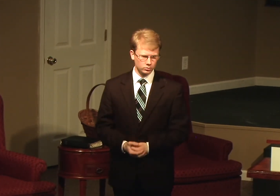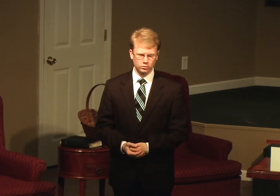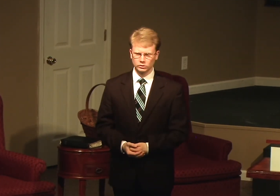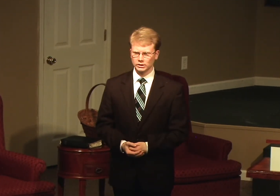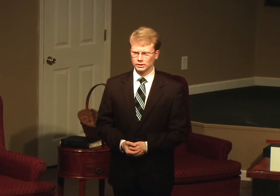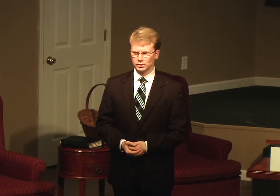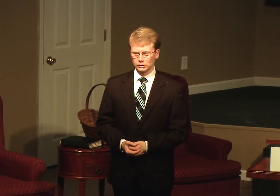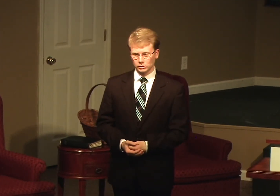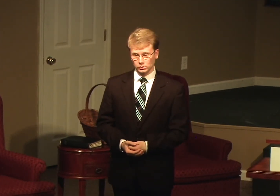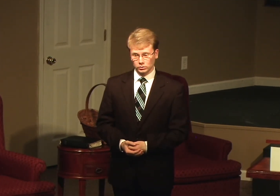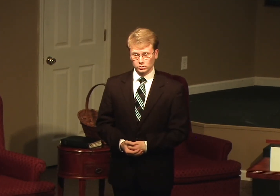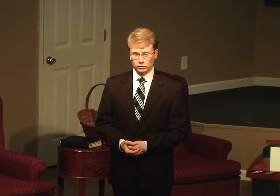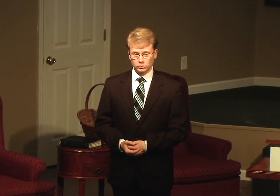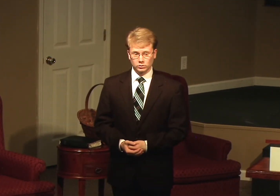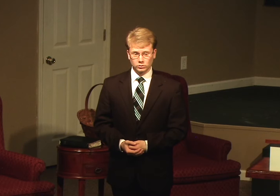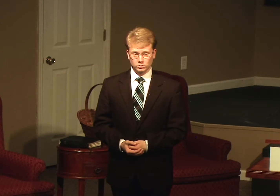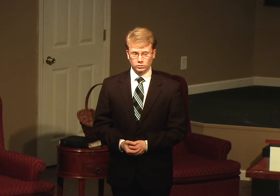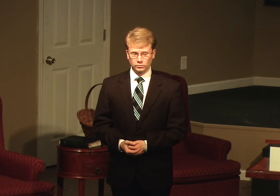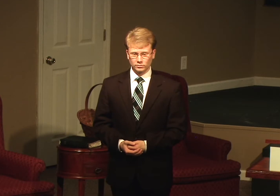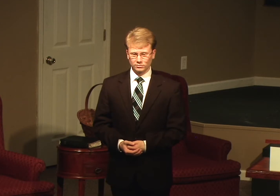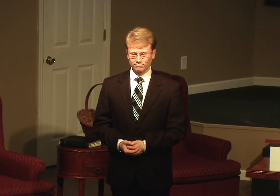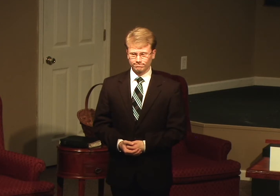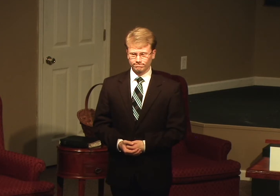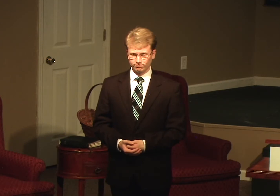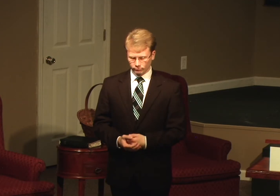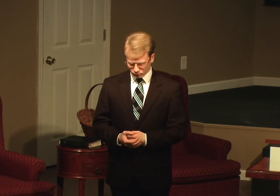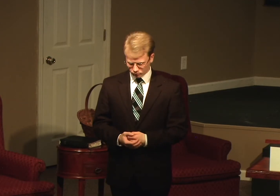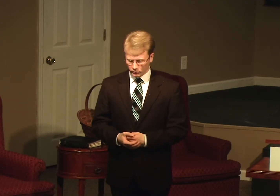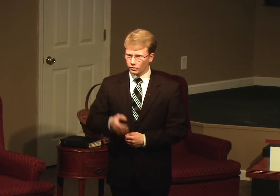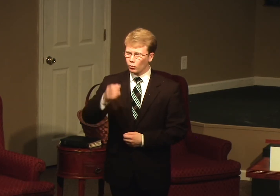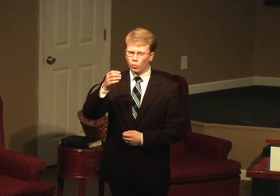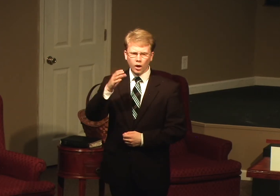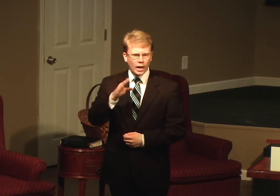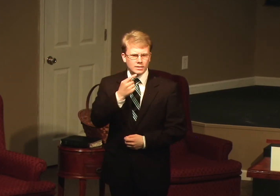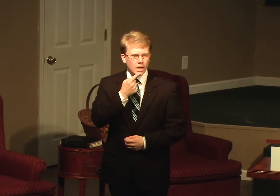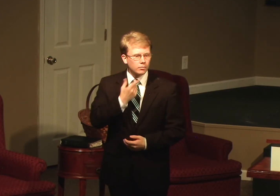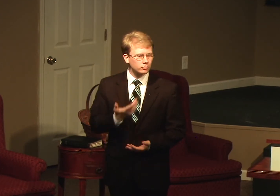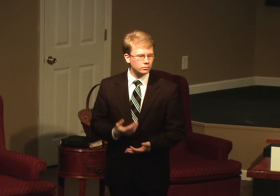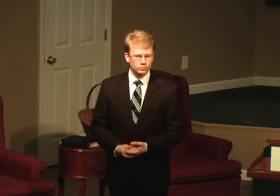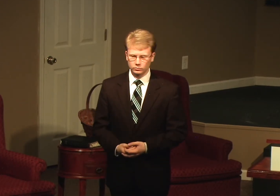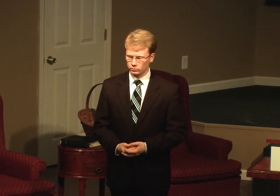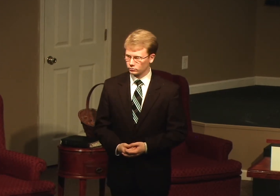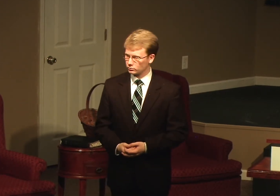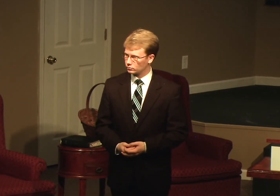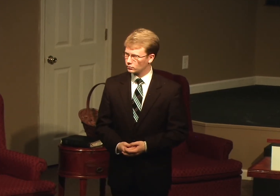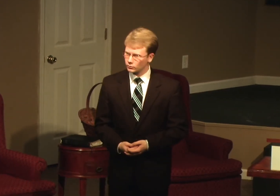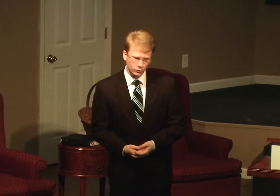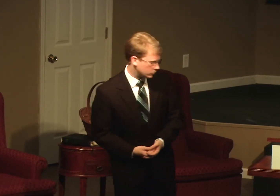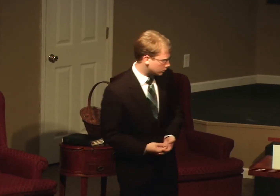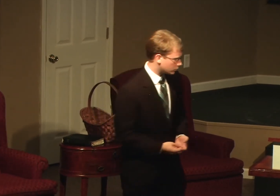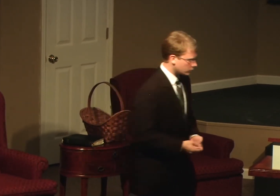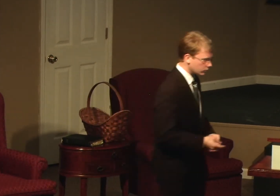People say, it's my life, it's my choice. But what does God say?